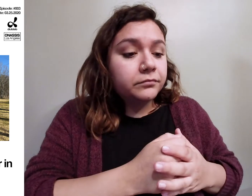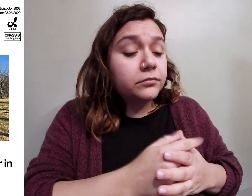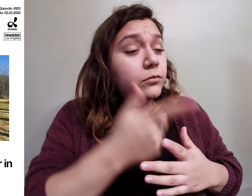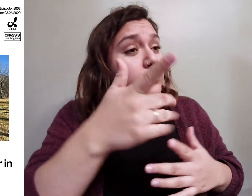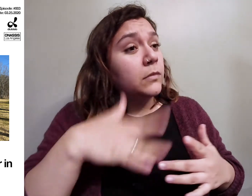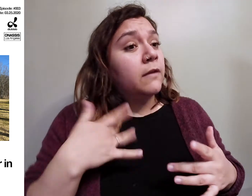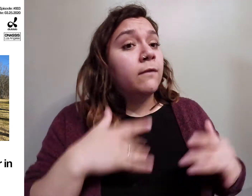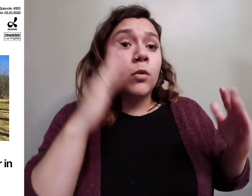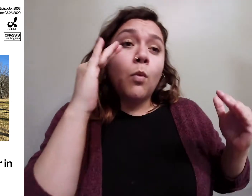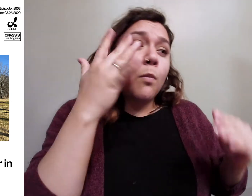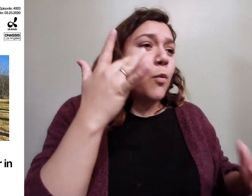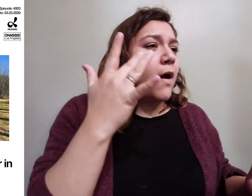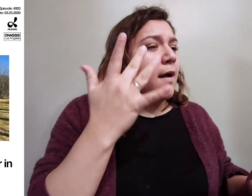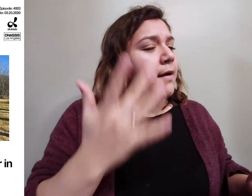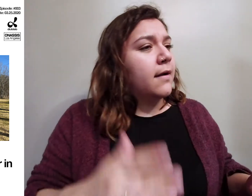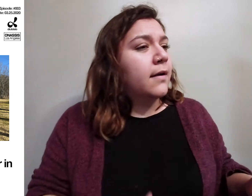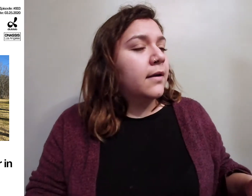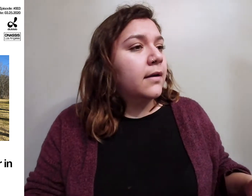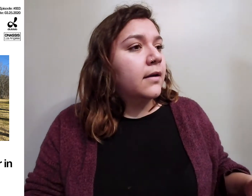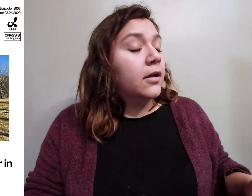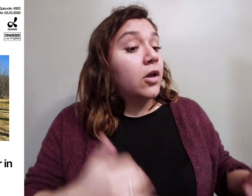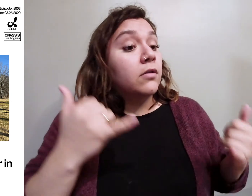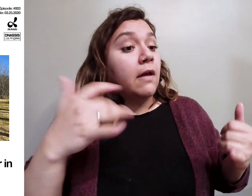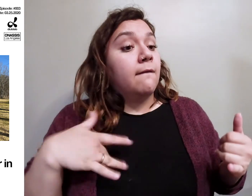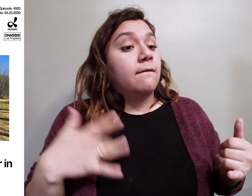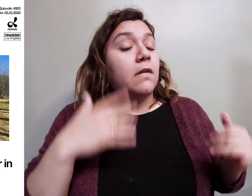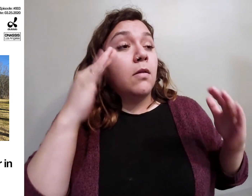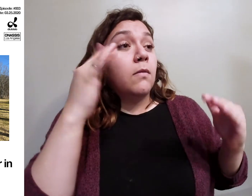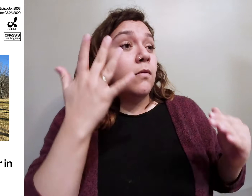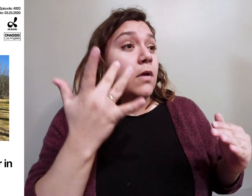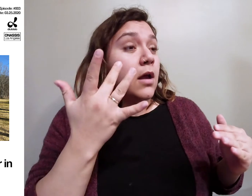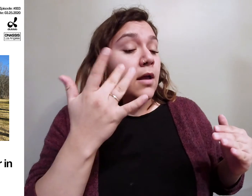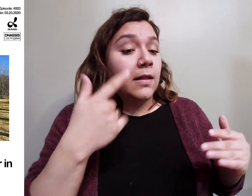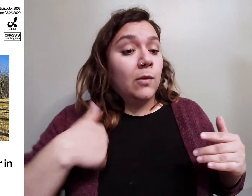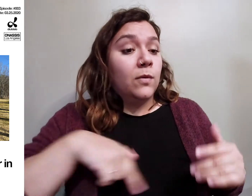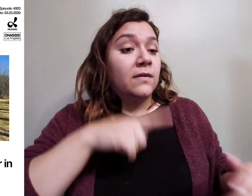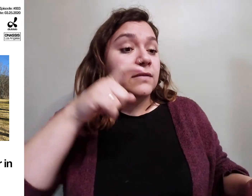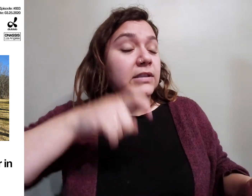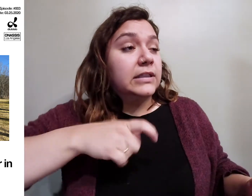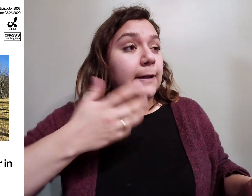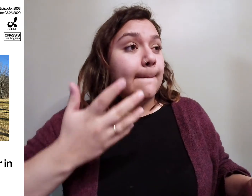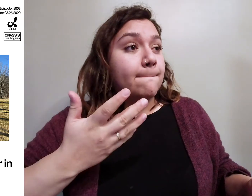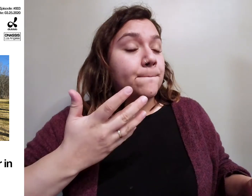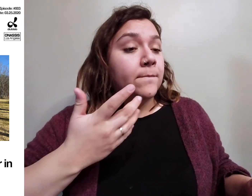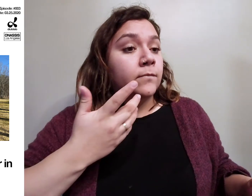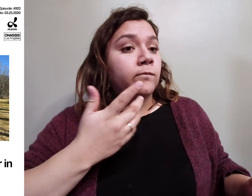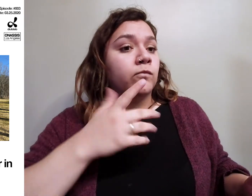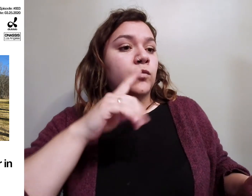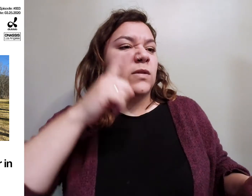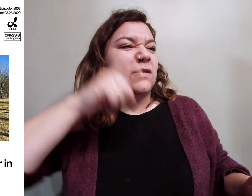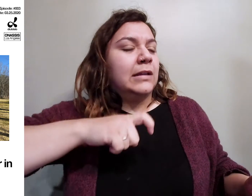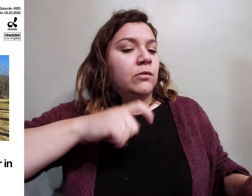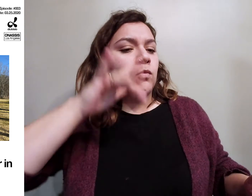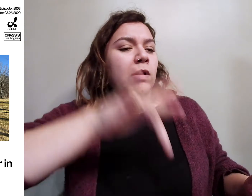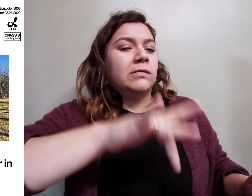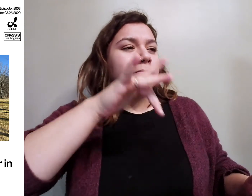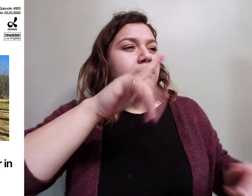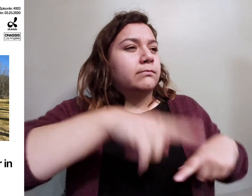What makes you hopeful at this moment that we have needed to push